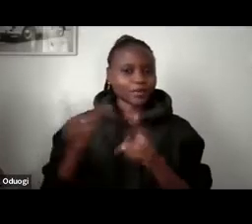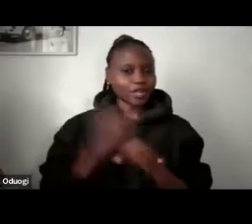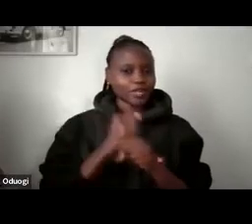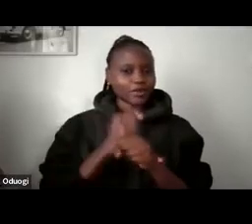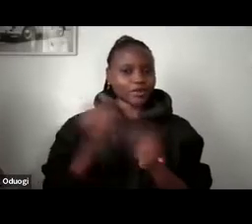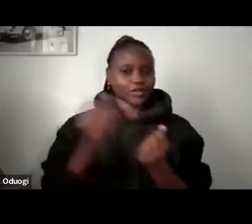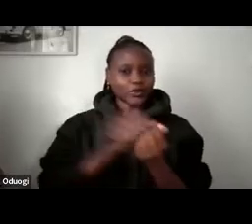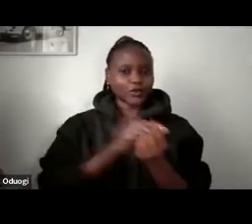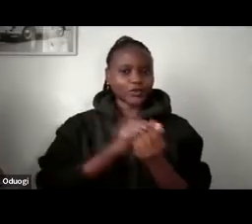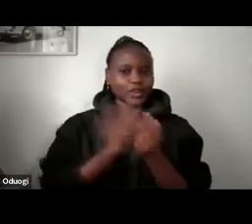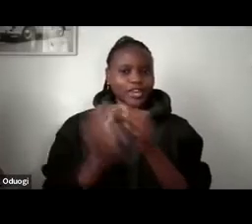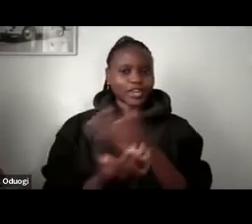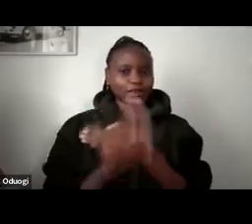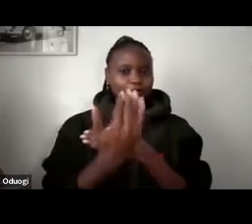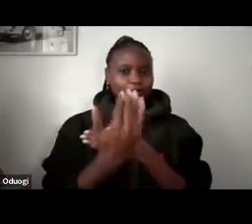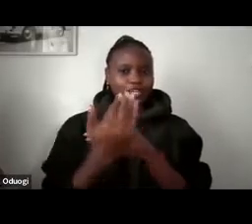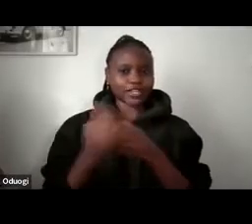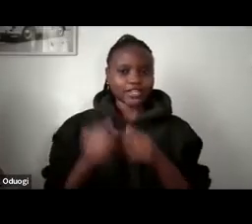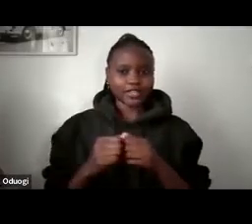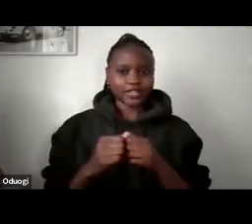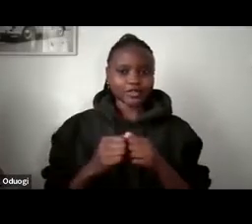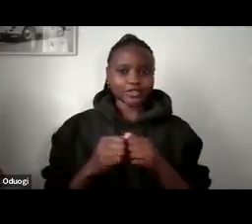And it had become a very important